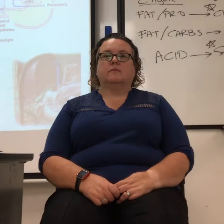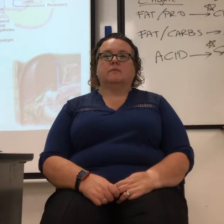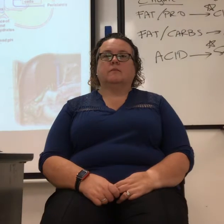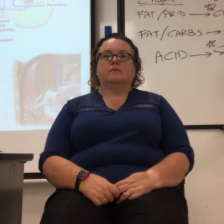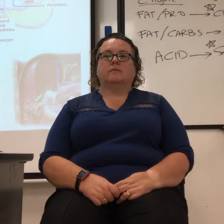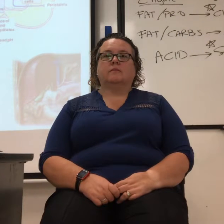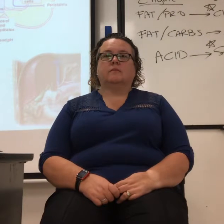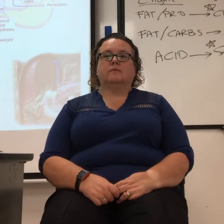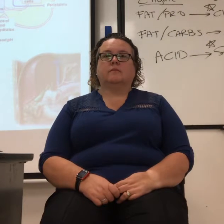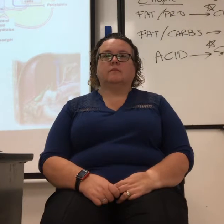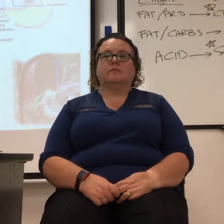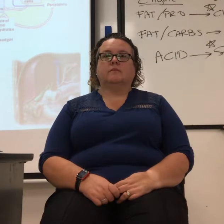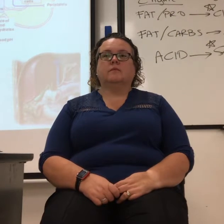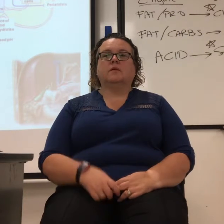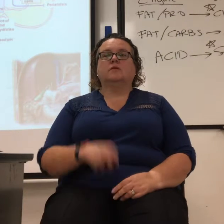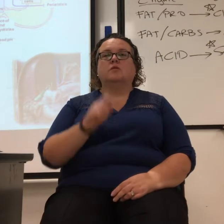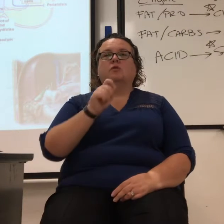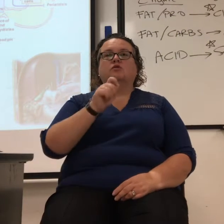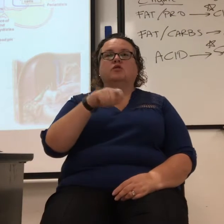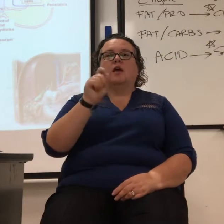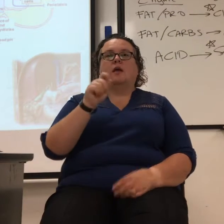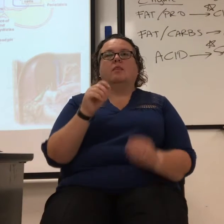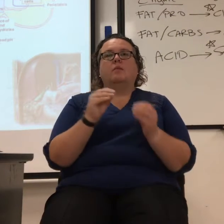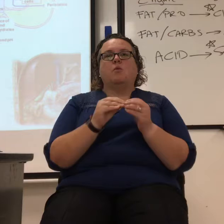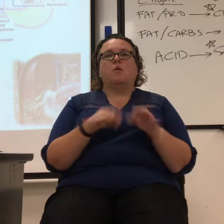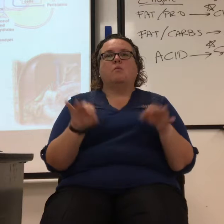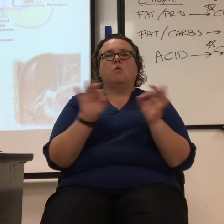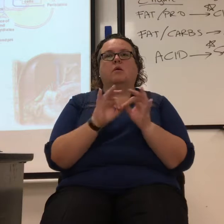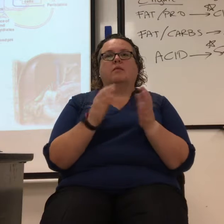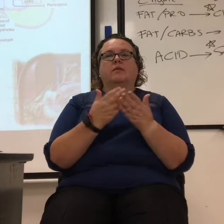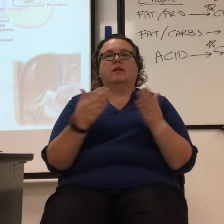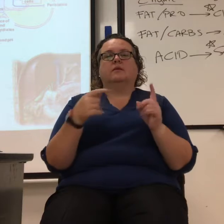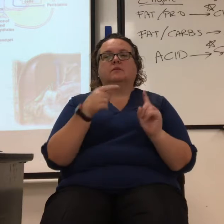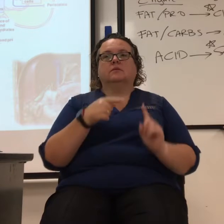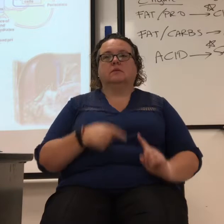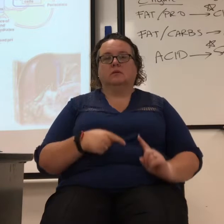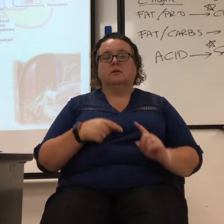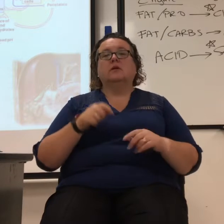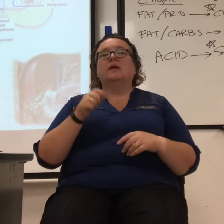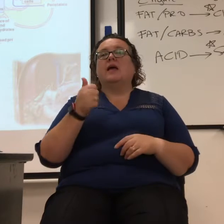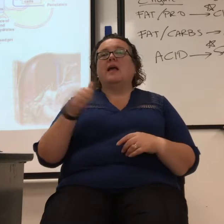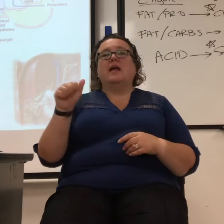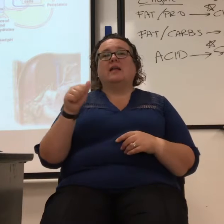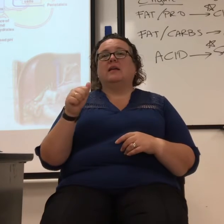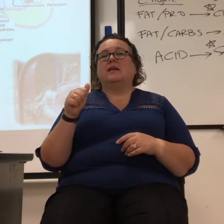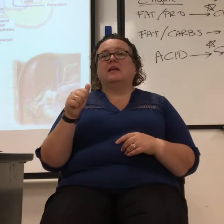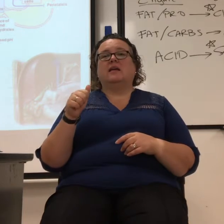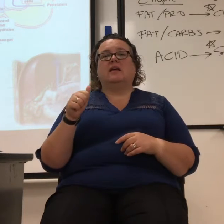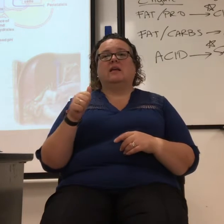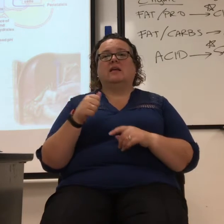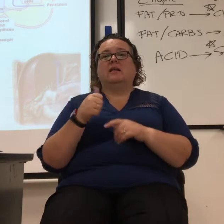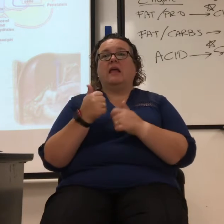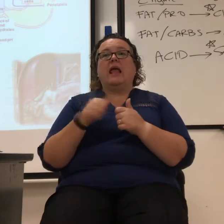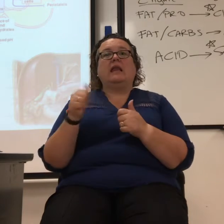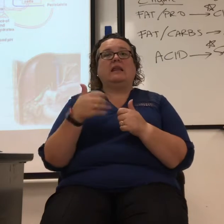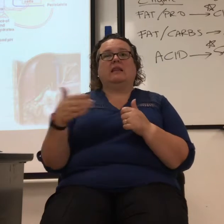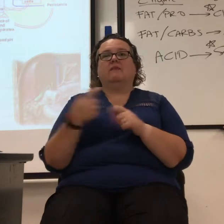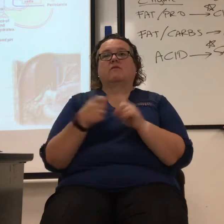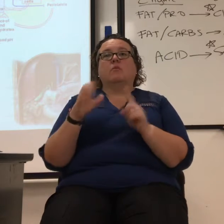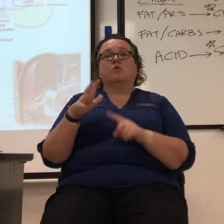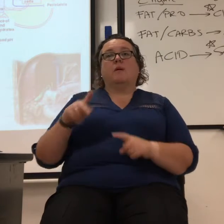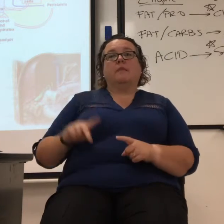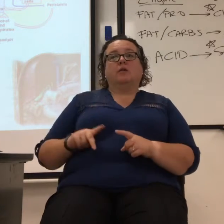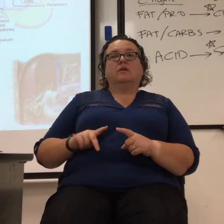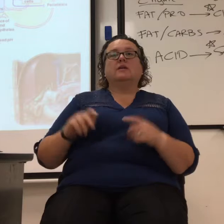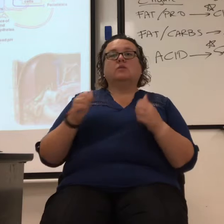Don't put a check mark next to the more important things. Anything that's from pancreas has digestive